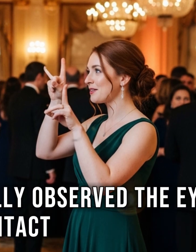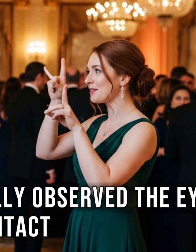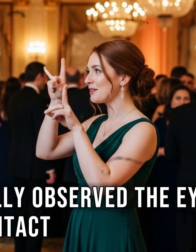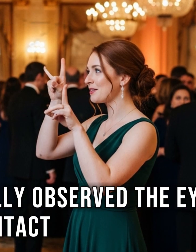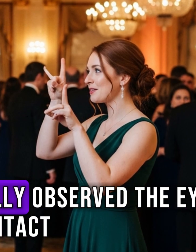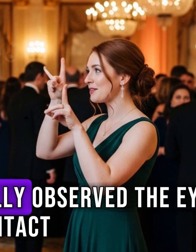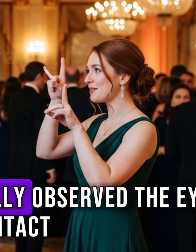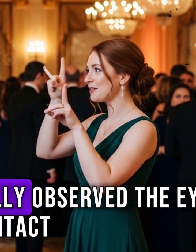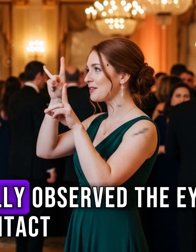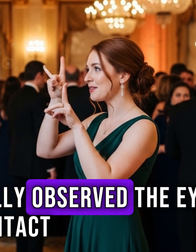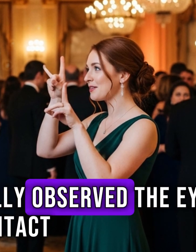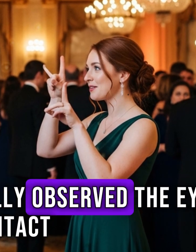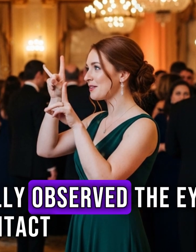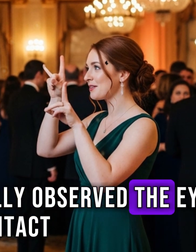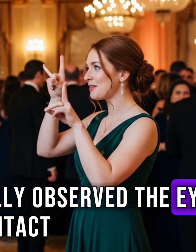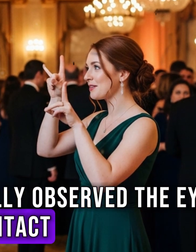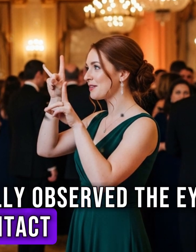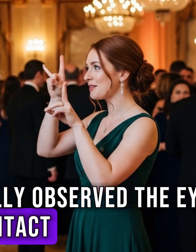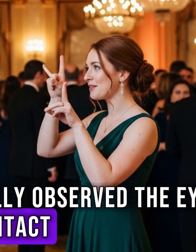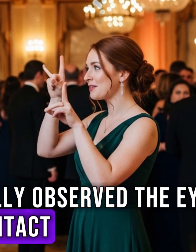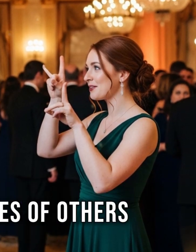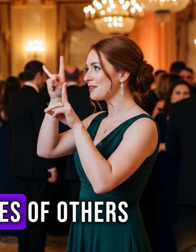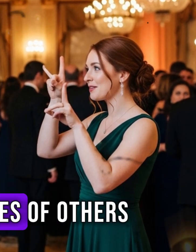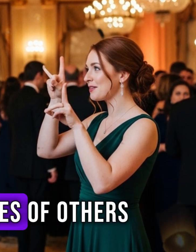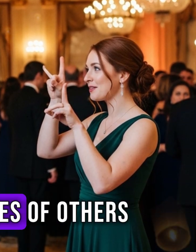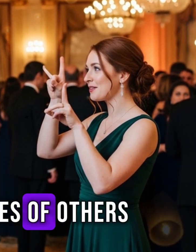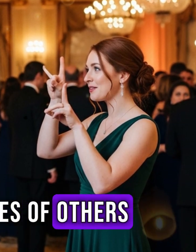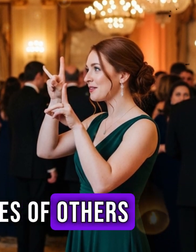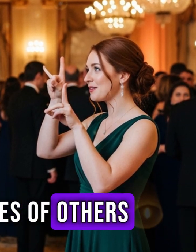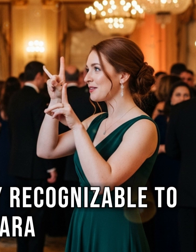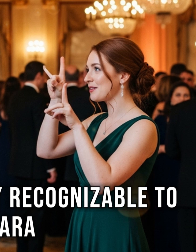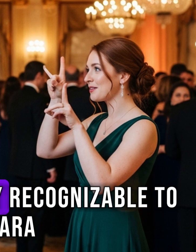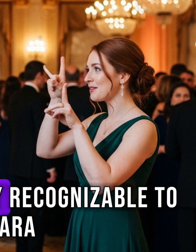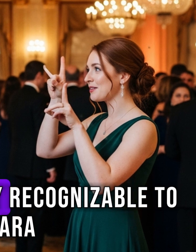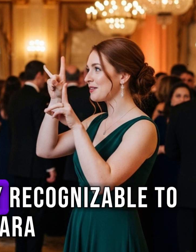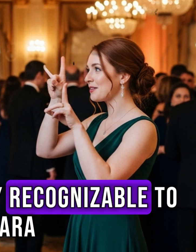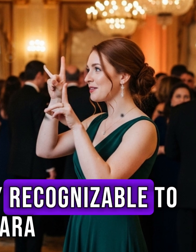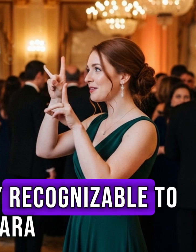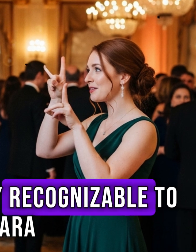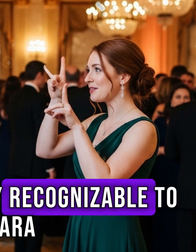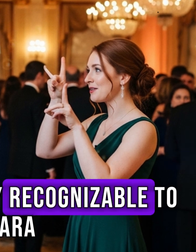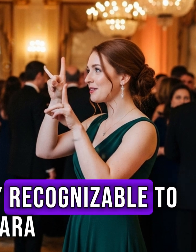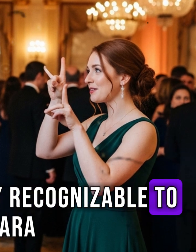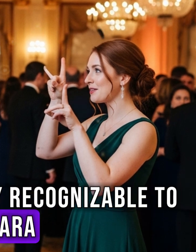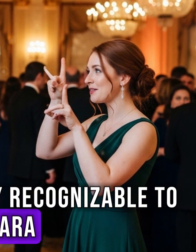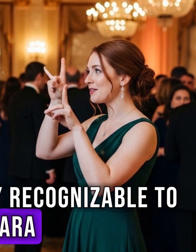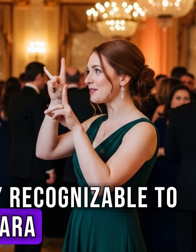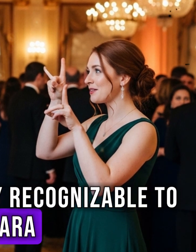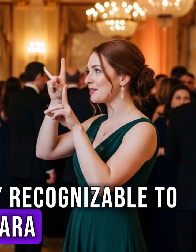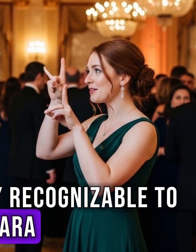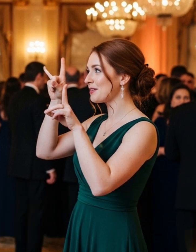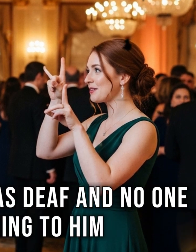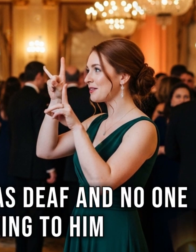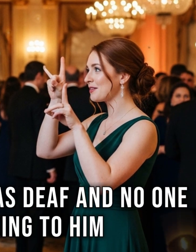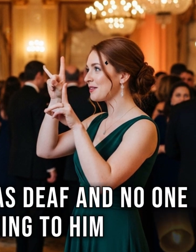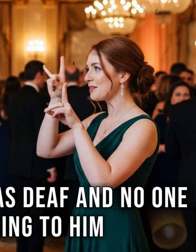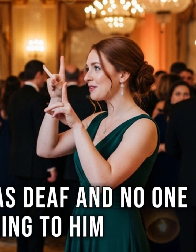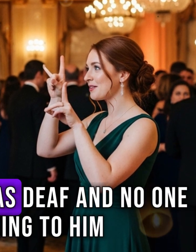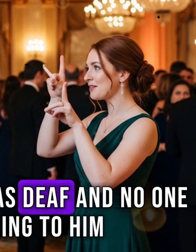way he carefully observed the eye contact and gestures of others was immediately recognizable to Elara. The young man was deaf